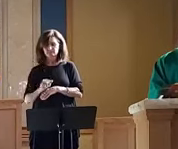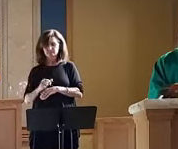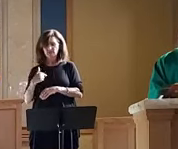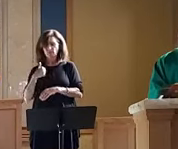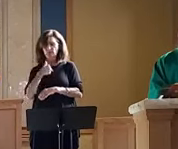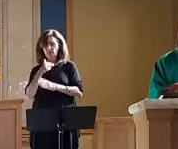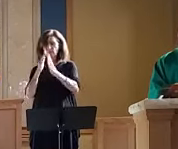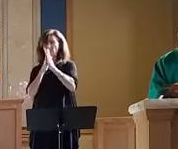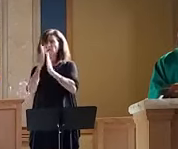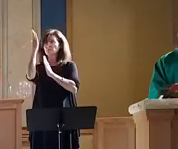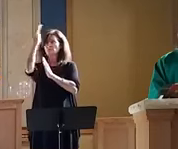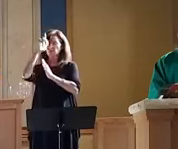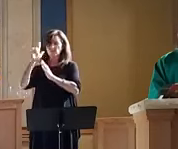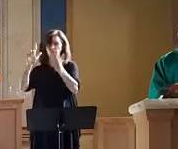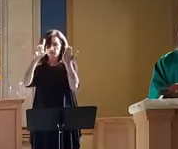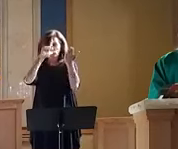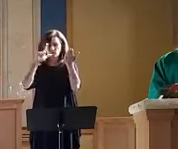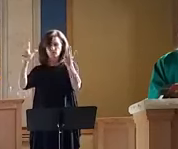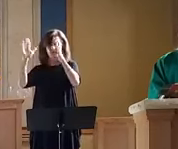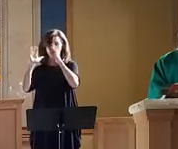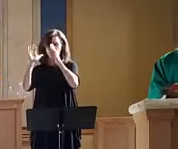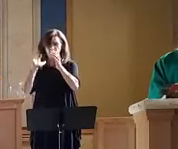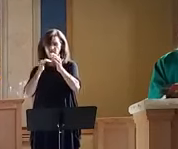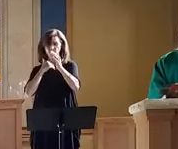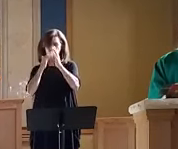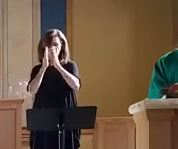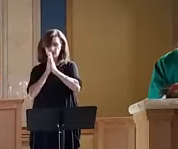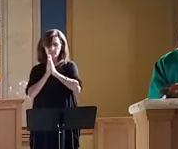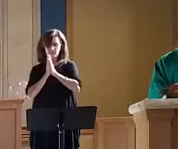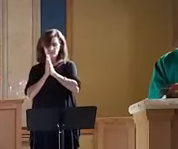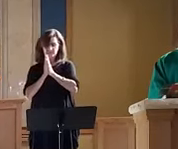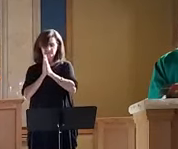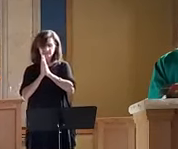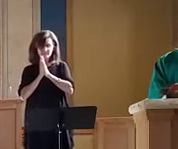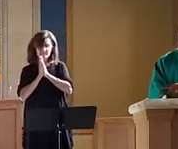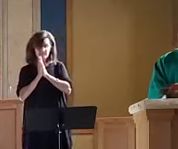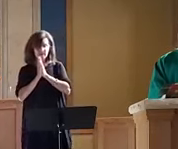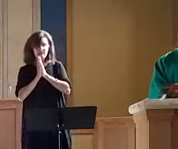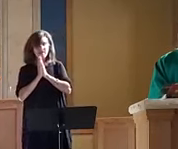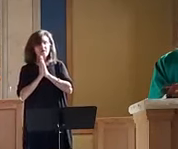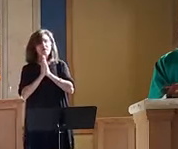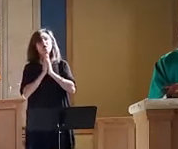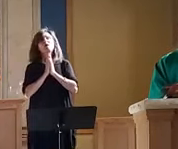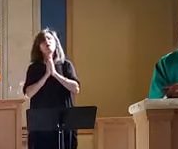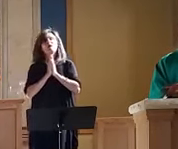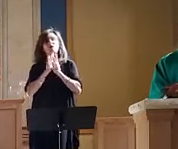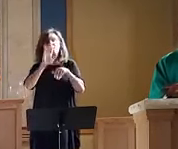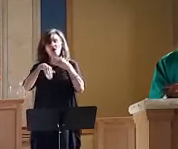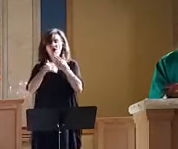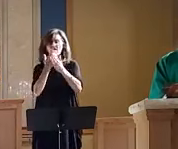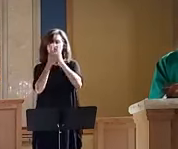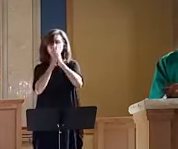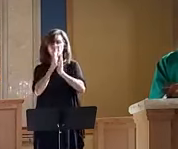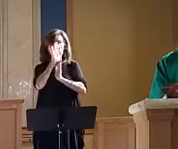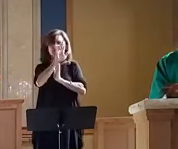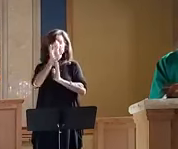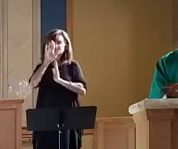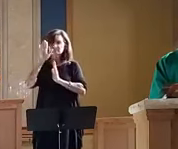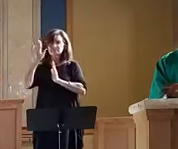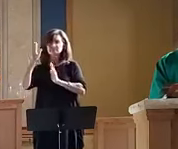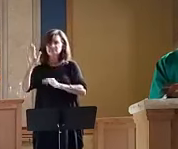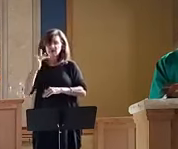We pray to the Lord. Lord, hear our prayer. For the prayers we hold in the silence of our